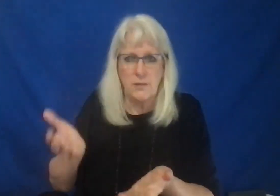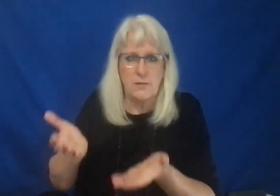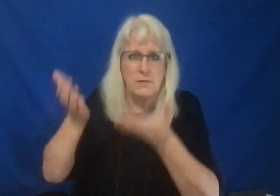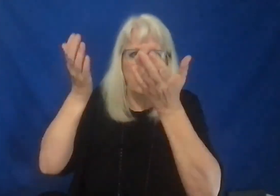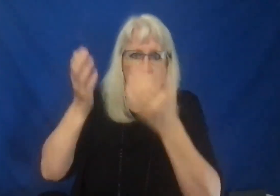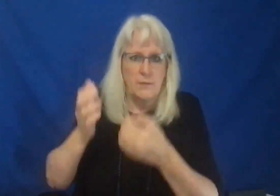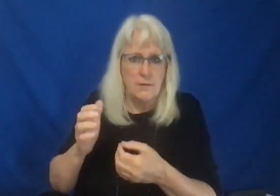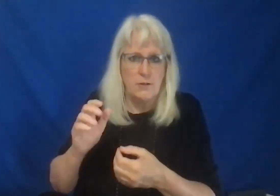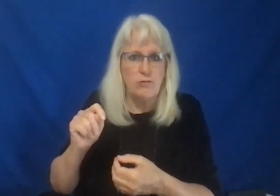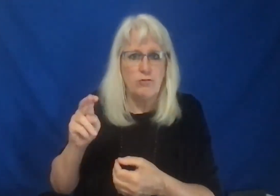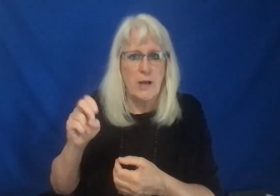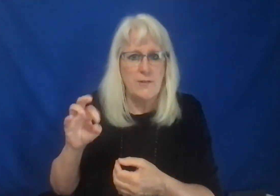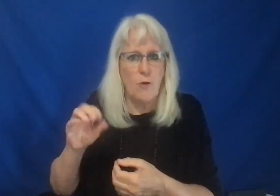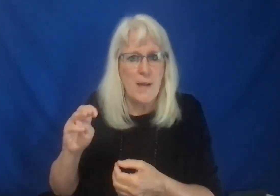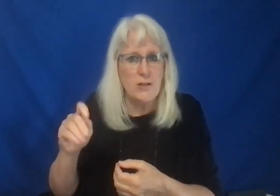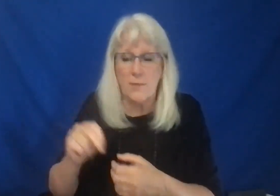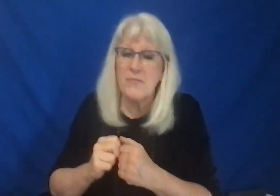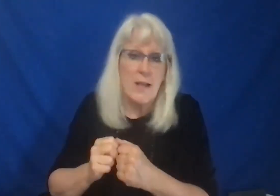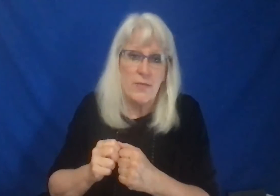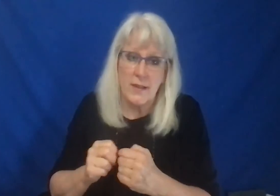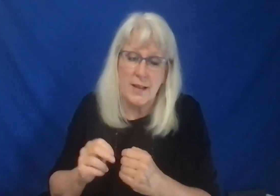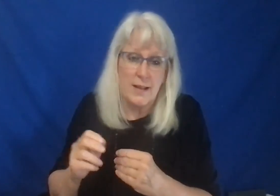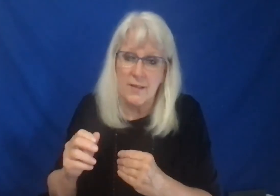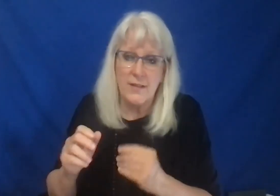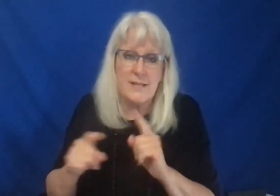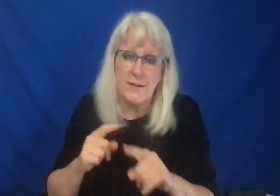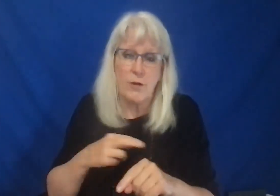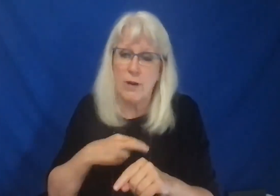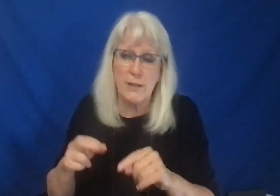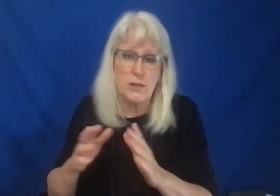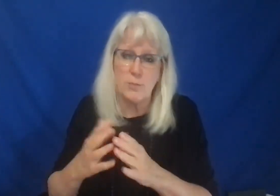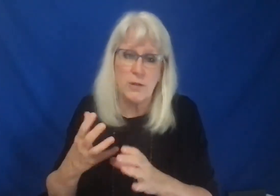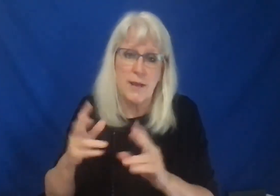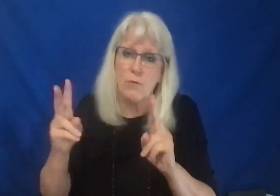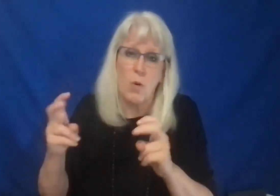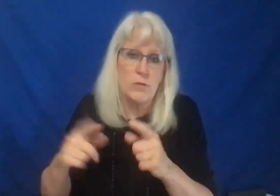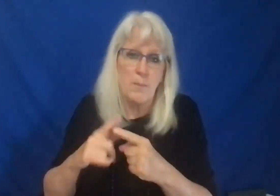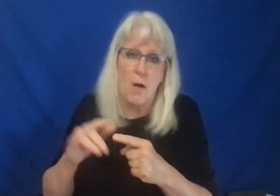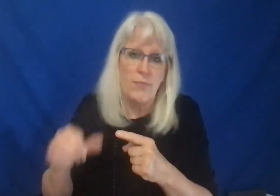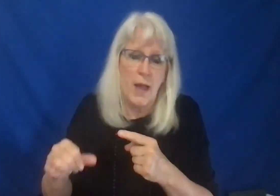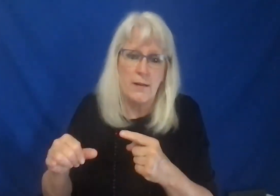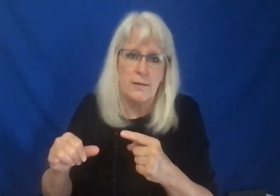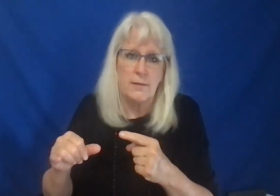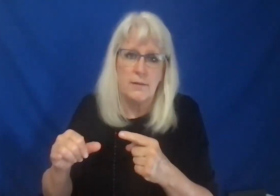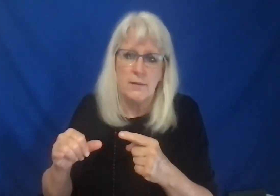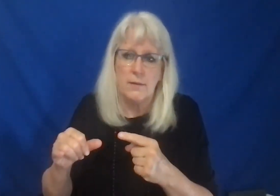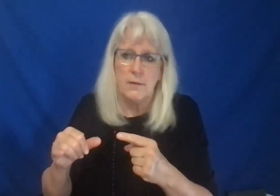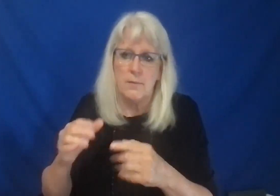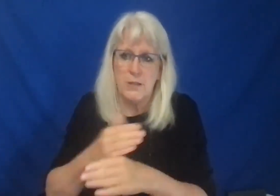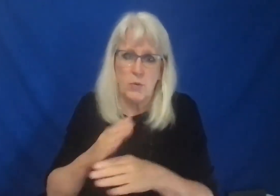know, and there's some quotes from different religious texts about that space in between my